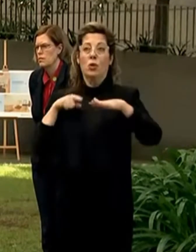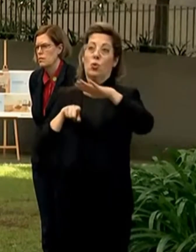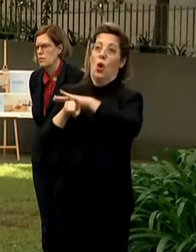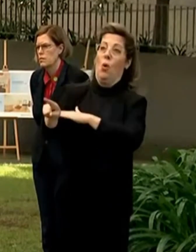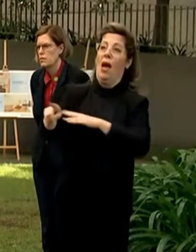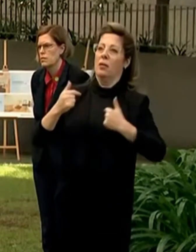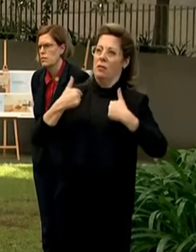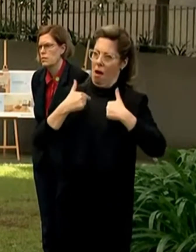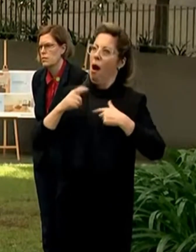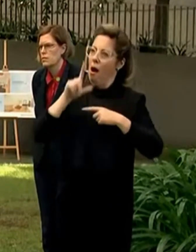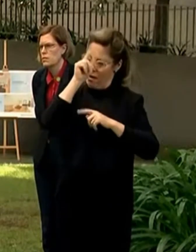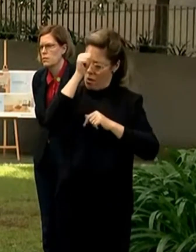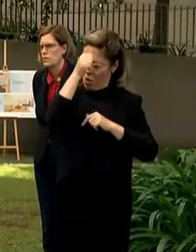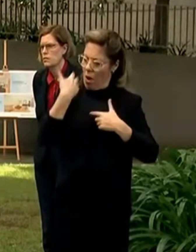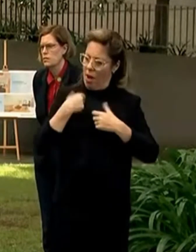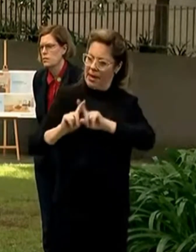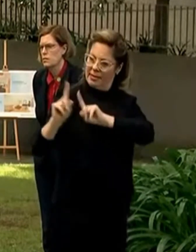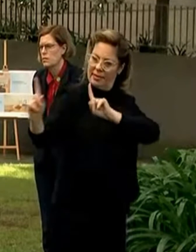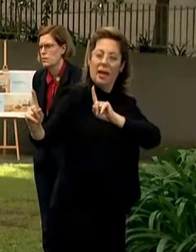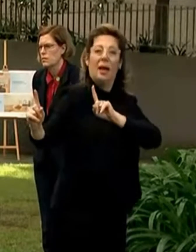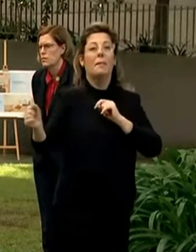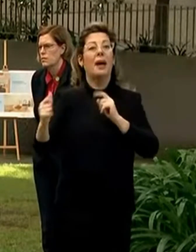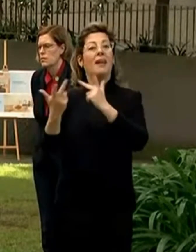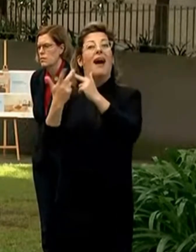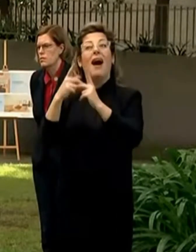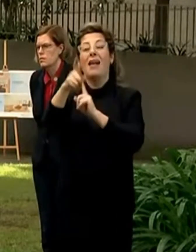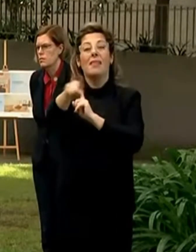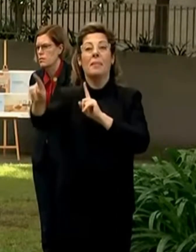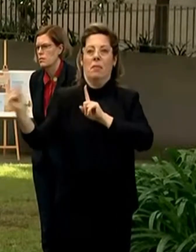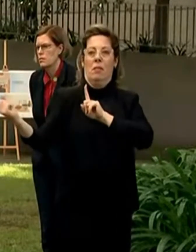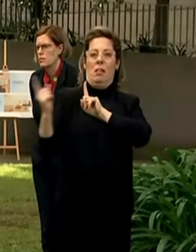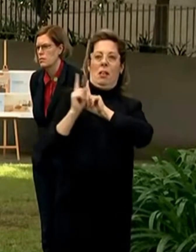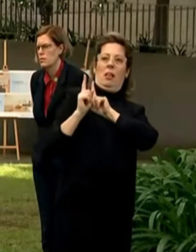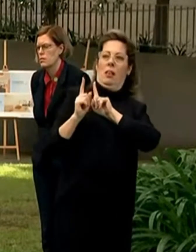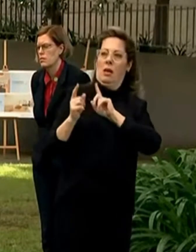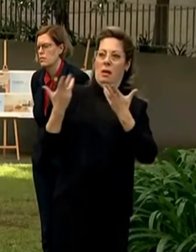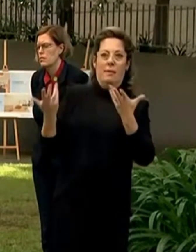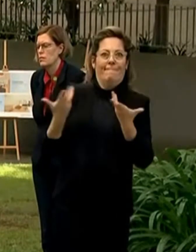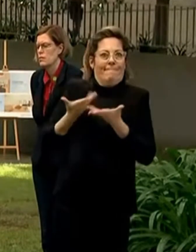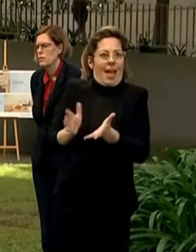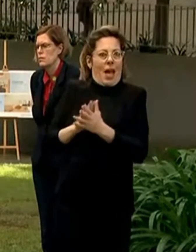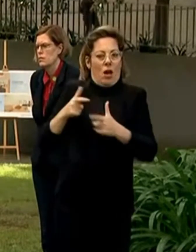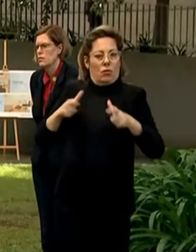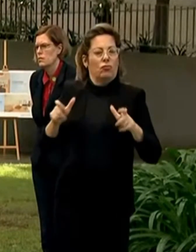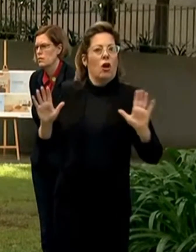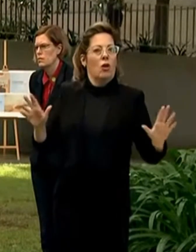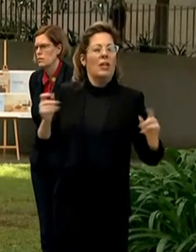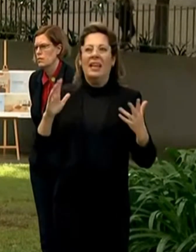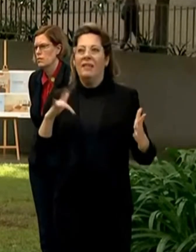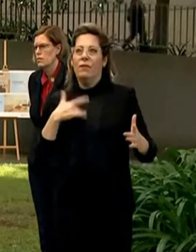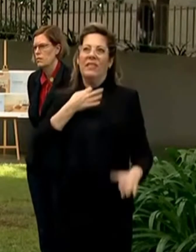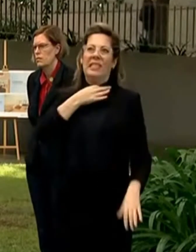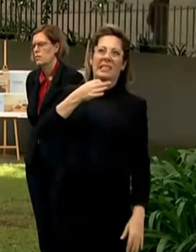of keeping social distancing. Others might not be as respectful of your personal space, and that's why if you feel you're going to